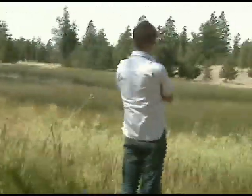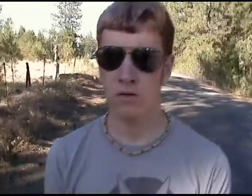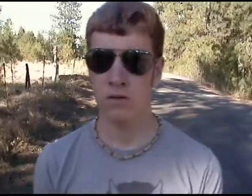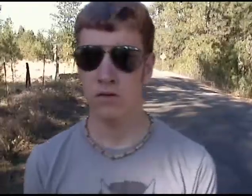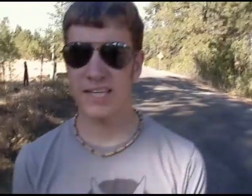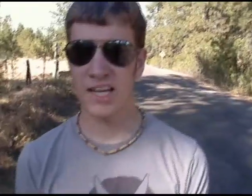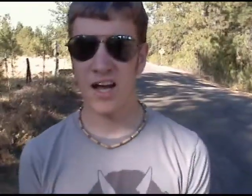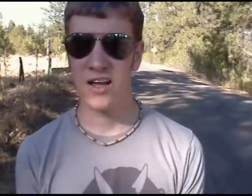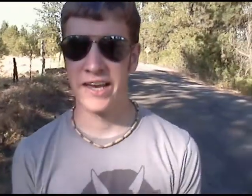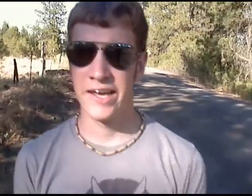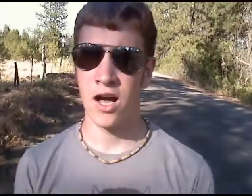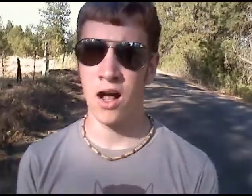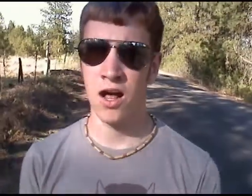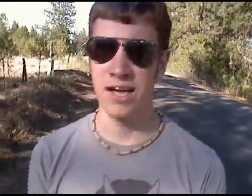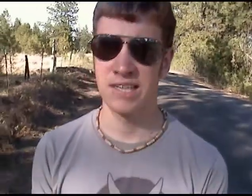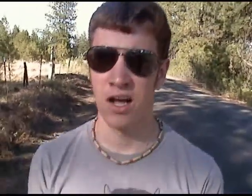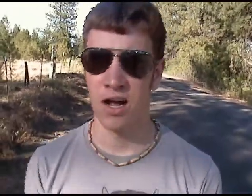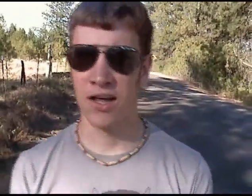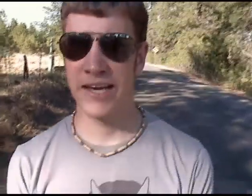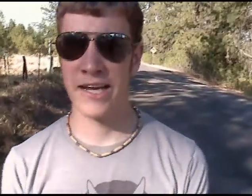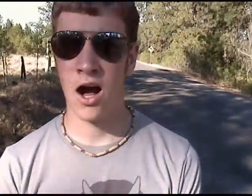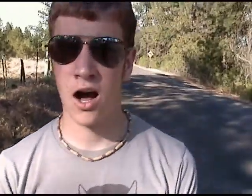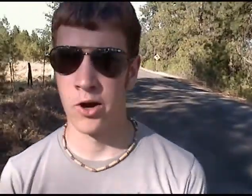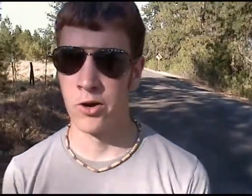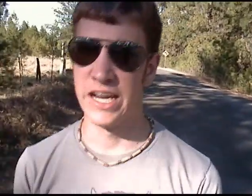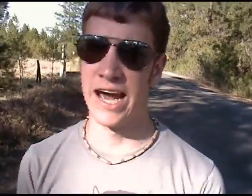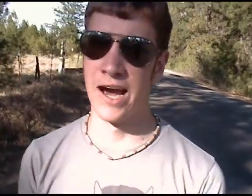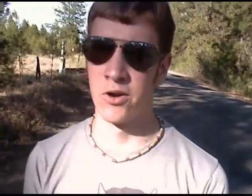I saw it all, I saw it all go down